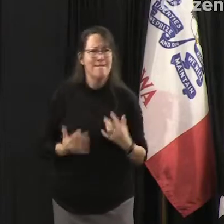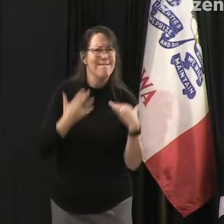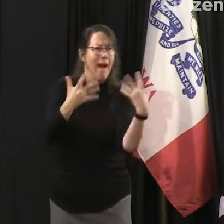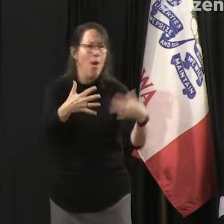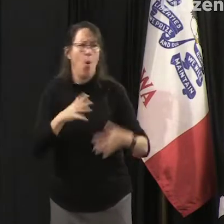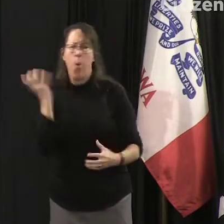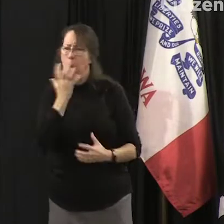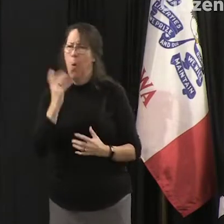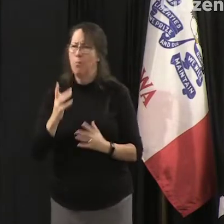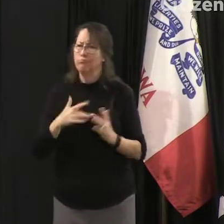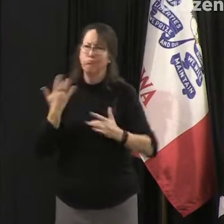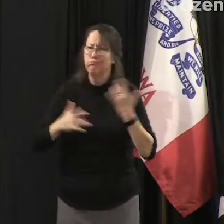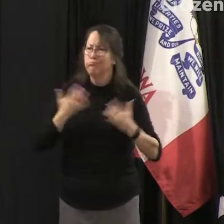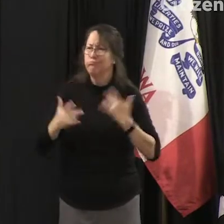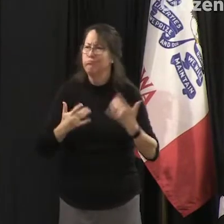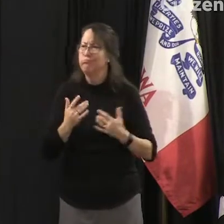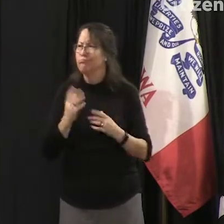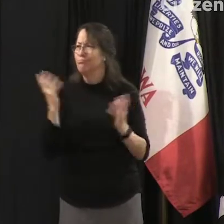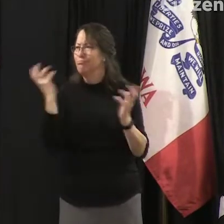firebrand, what a great guy.